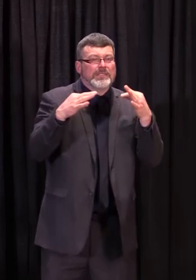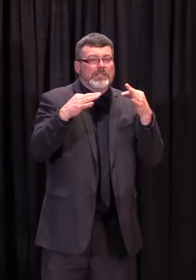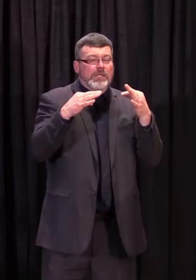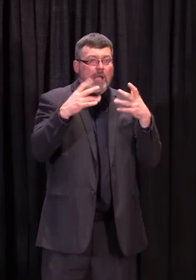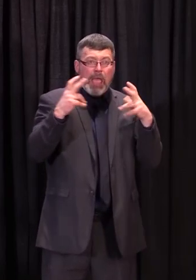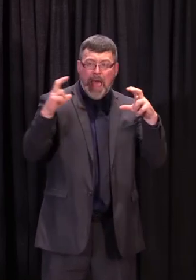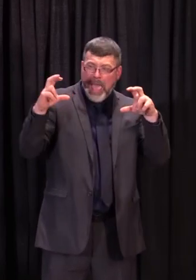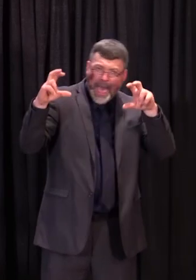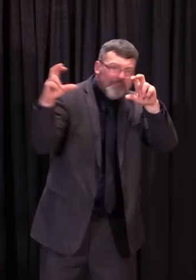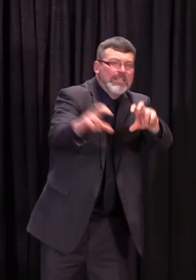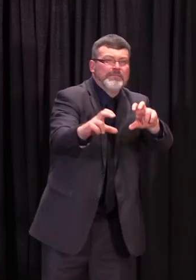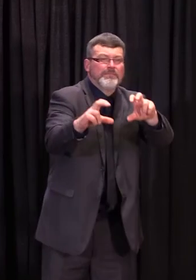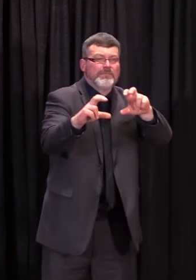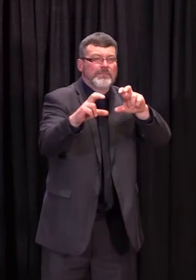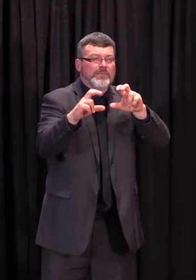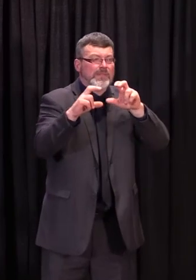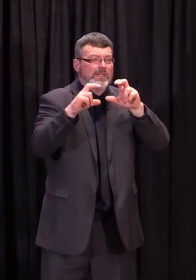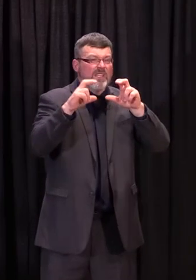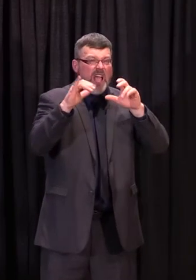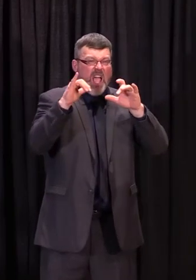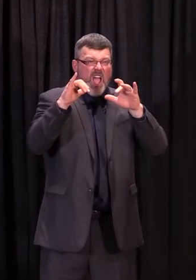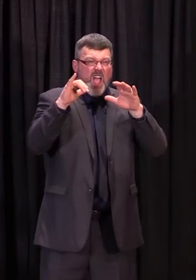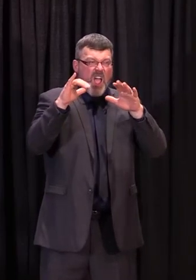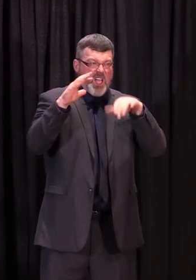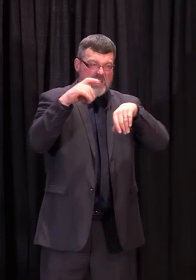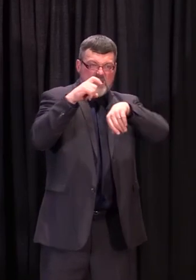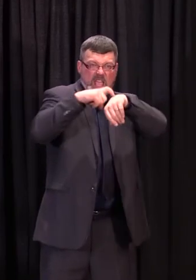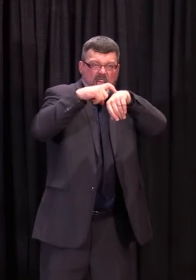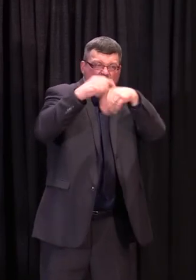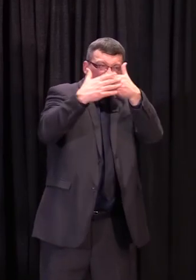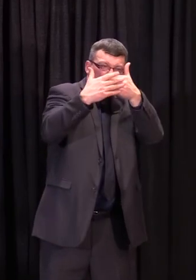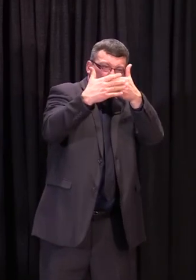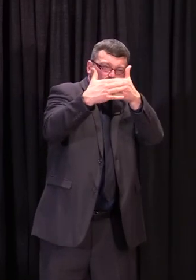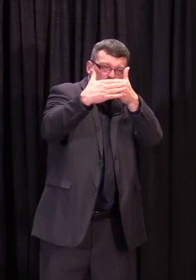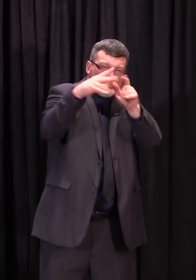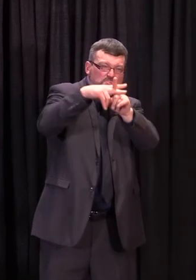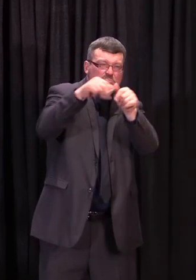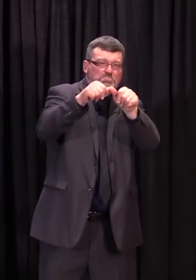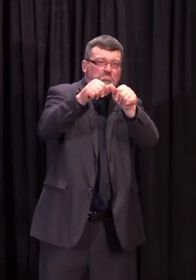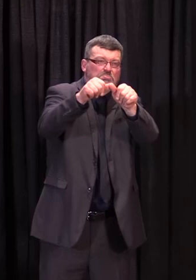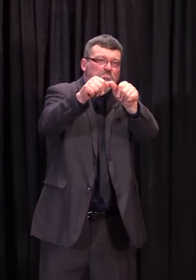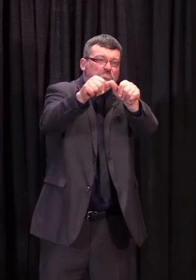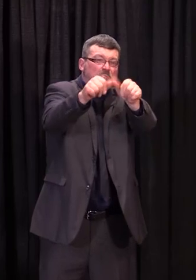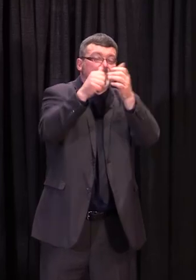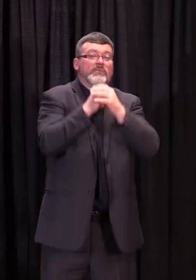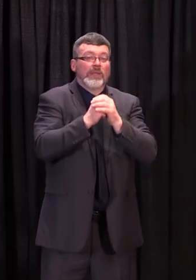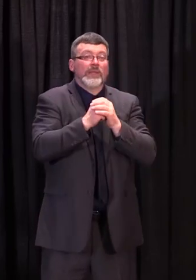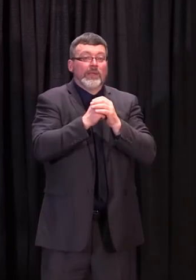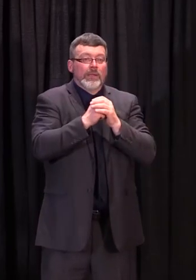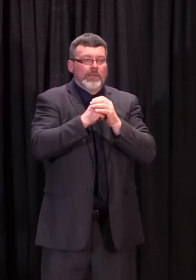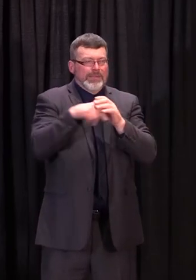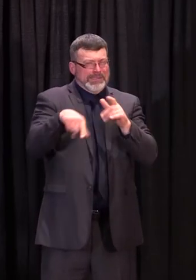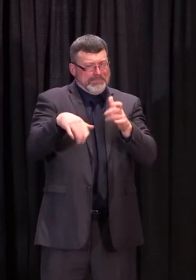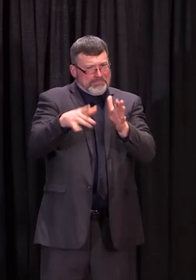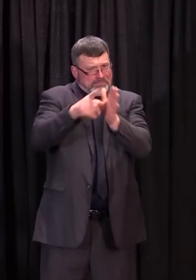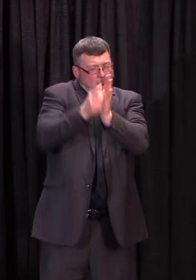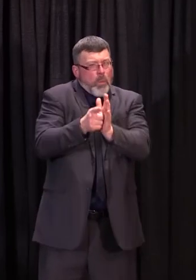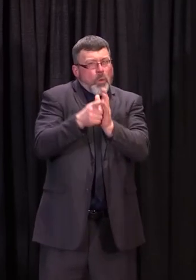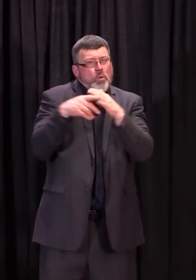every investment withstands the test of time and meets this extraordinary